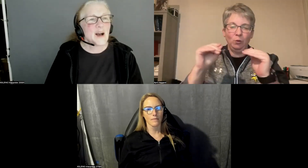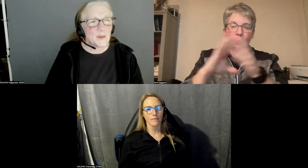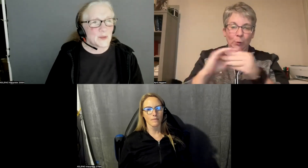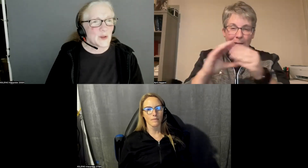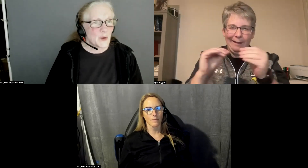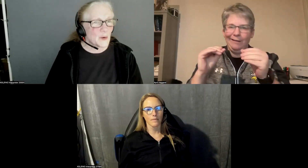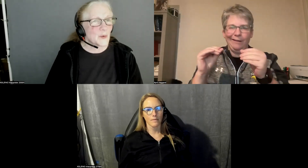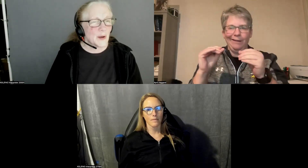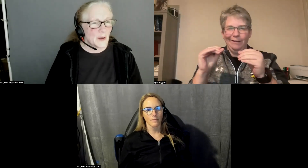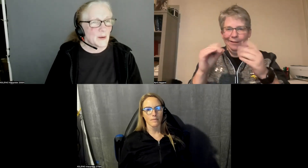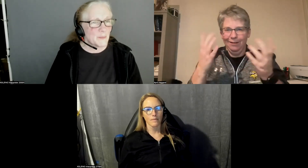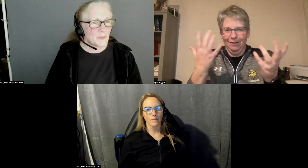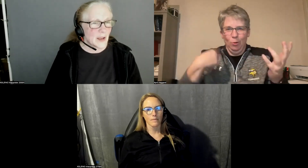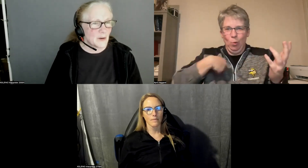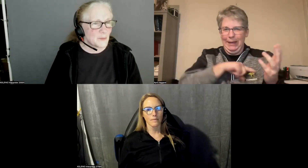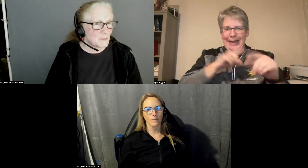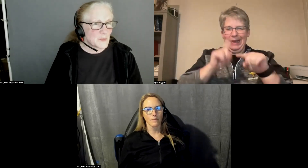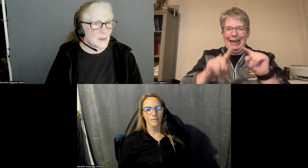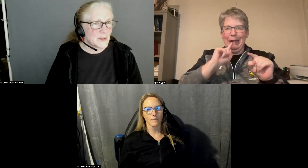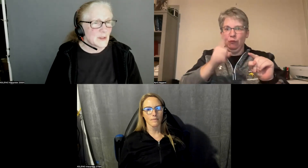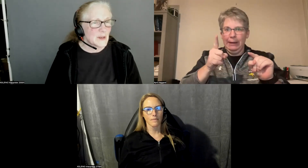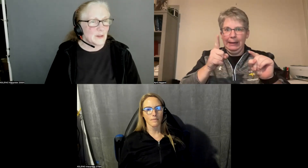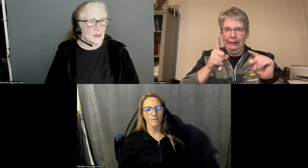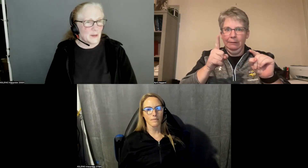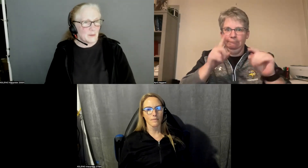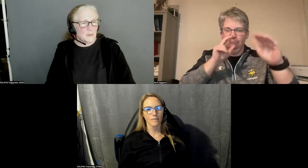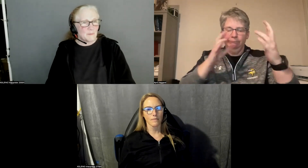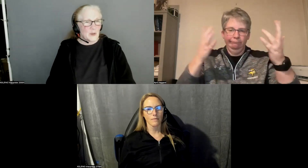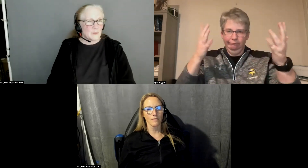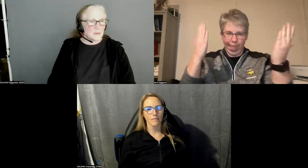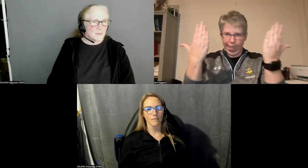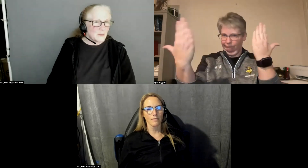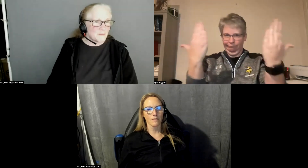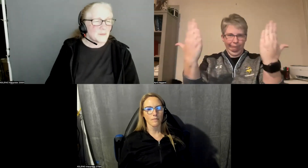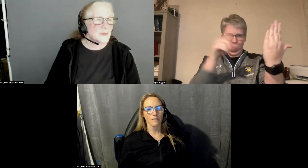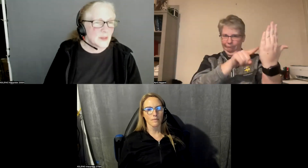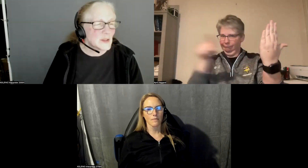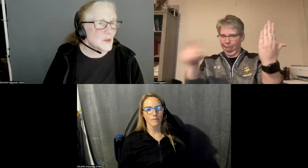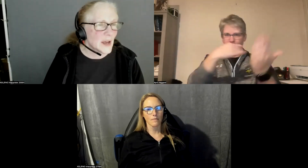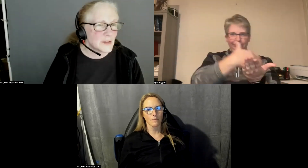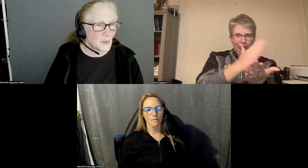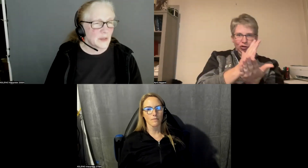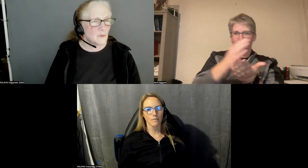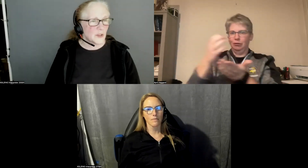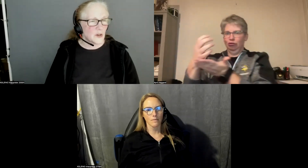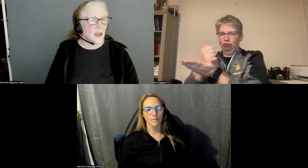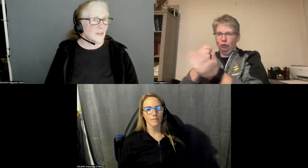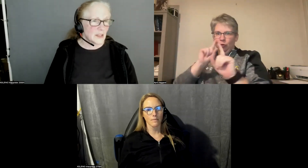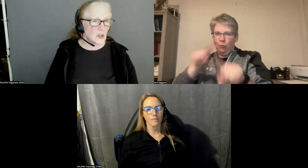recently. So I don't see the need to, to continue that. We really don't have